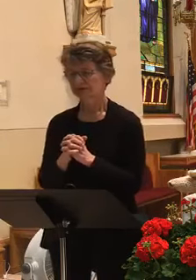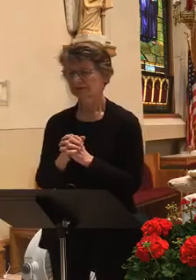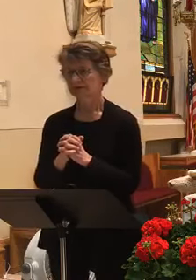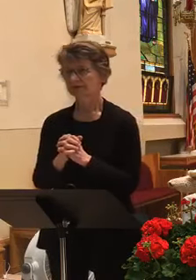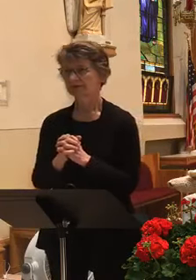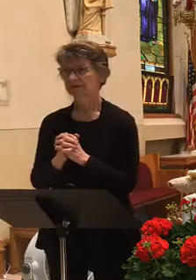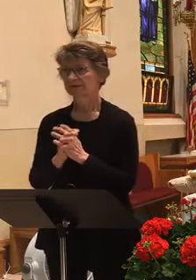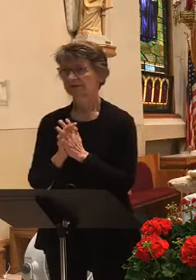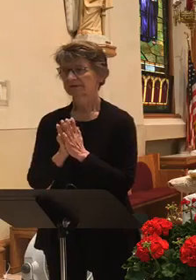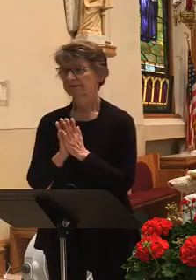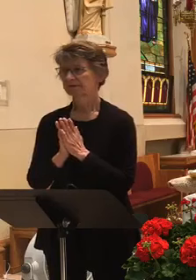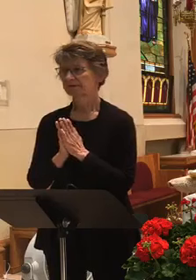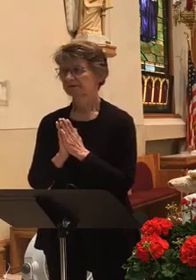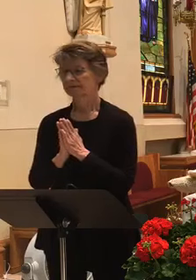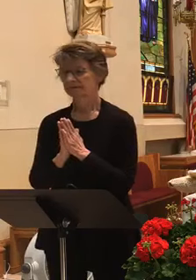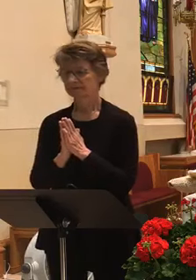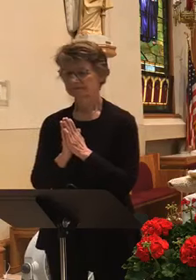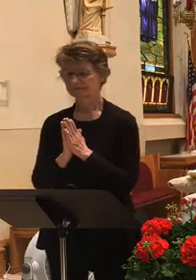church. Amen.